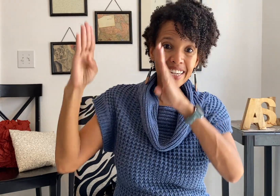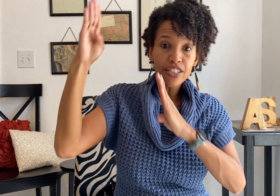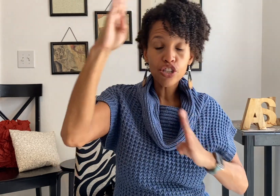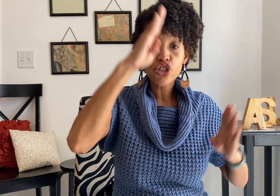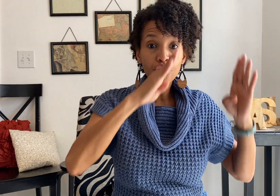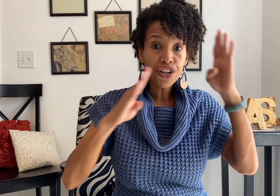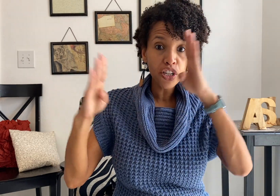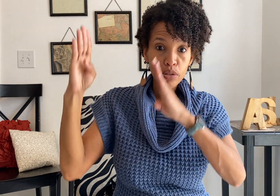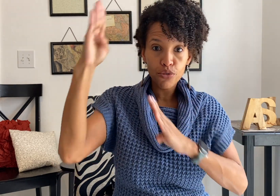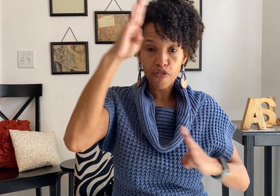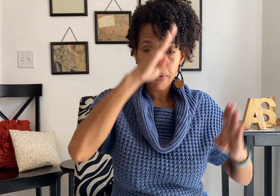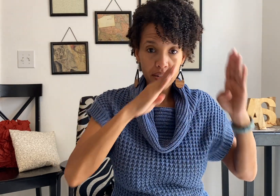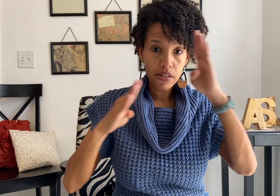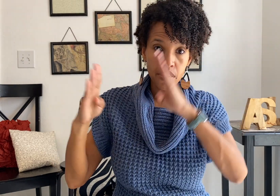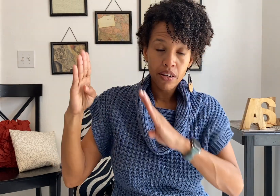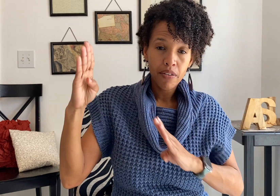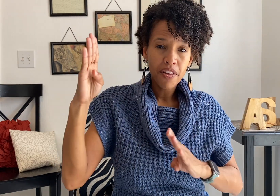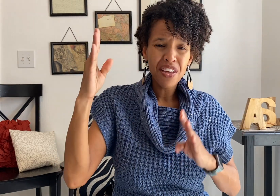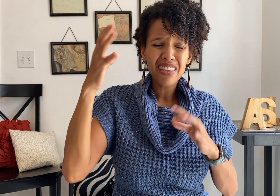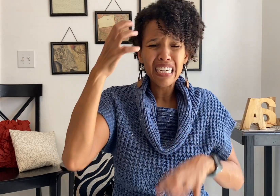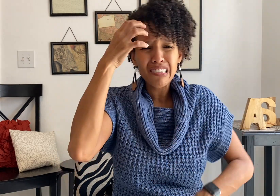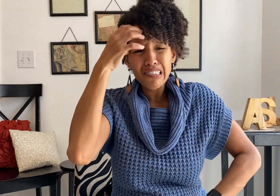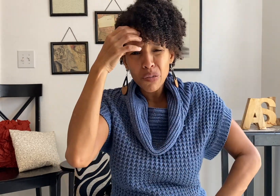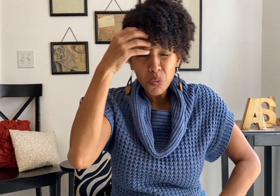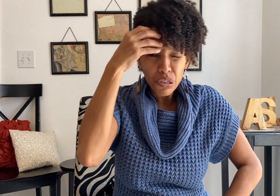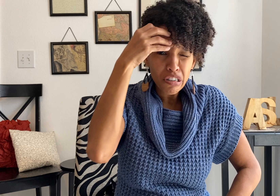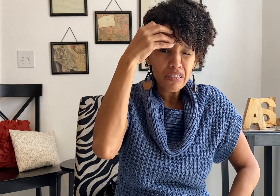a circular movement. Think like, oh, worry,